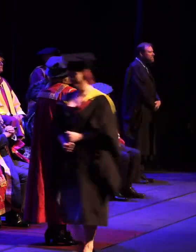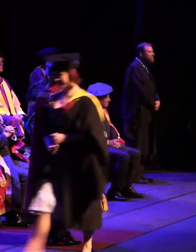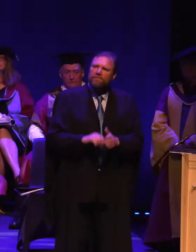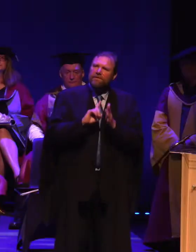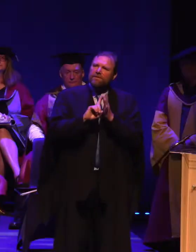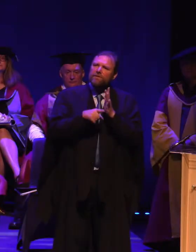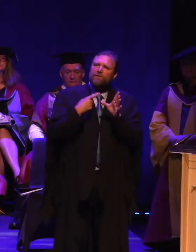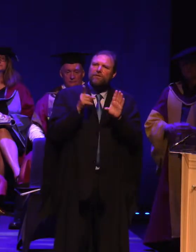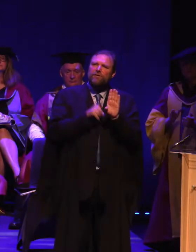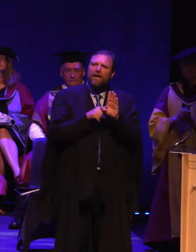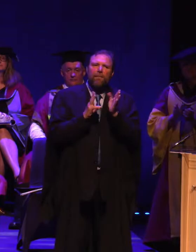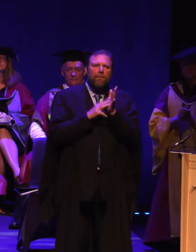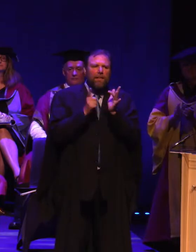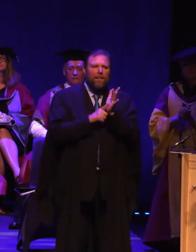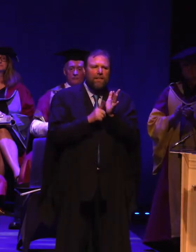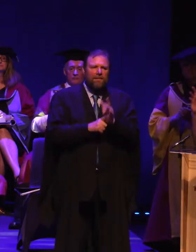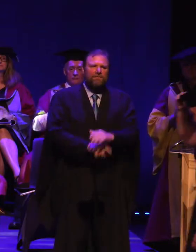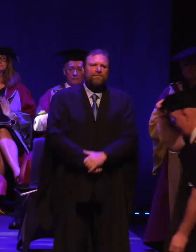Jay Milne.